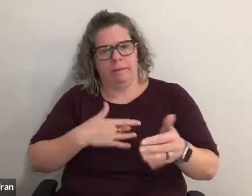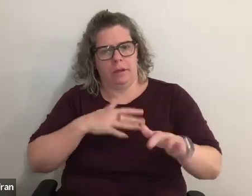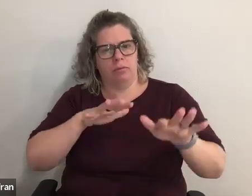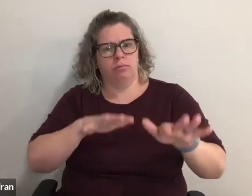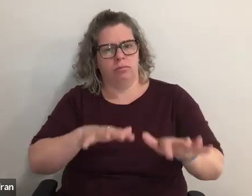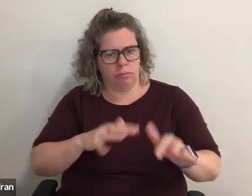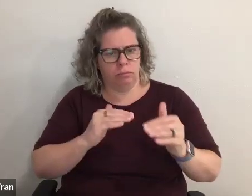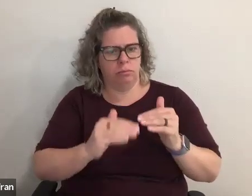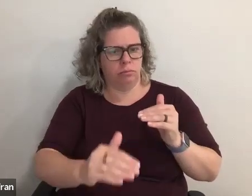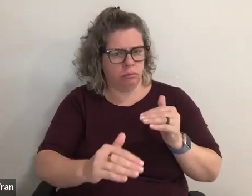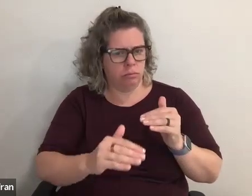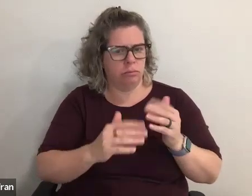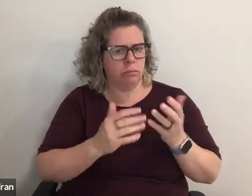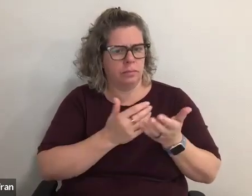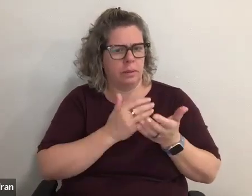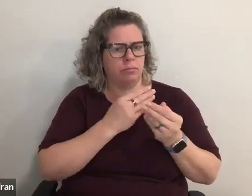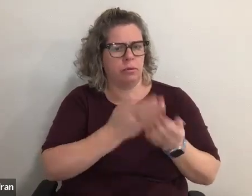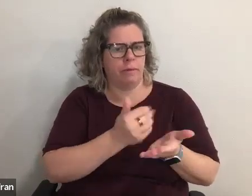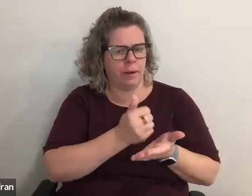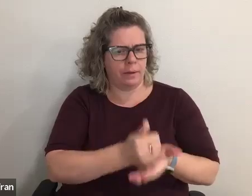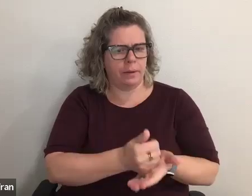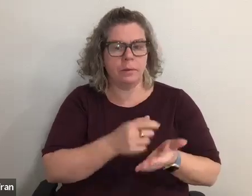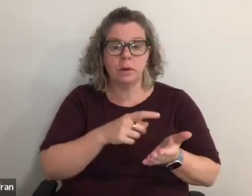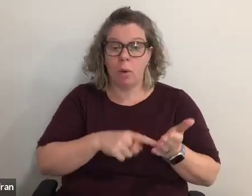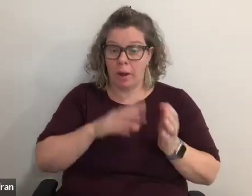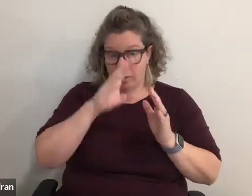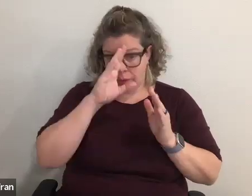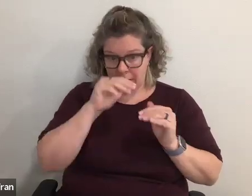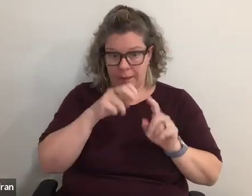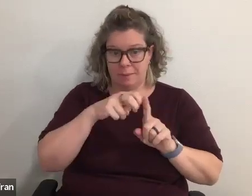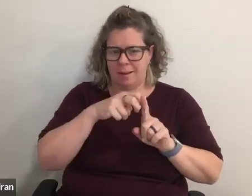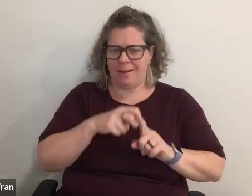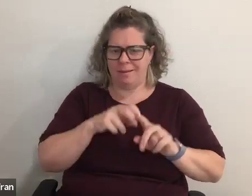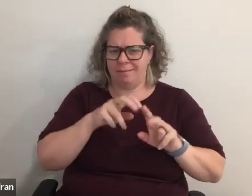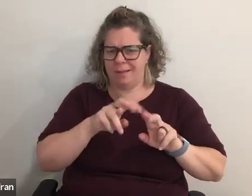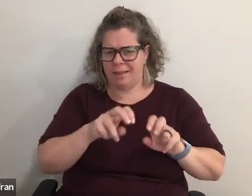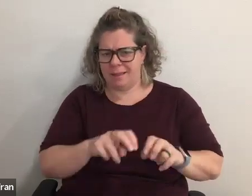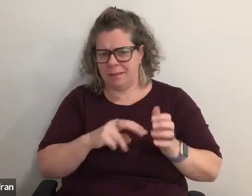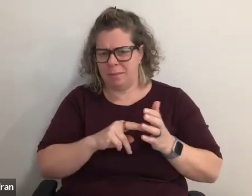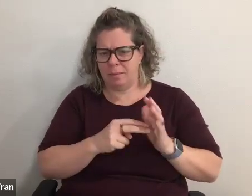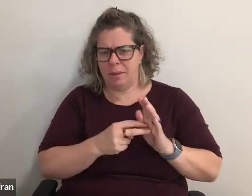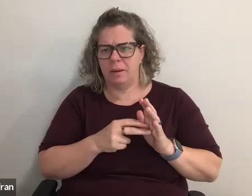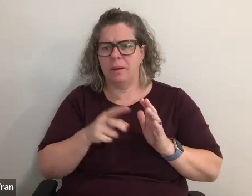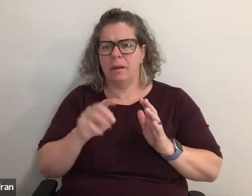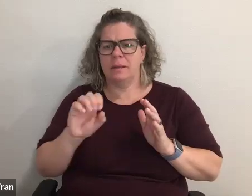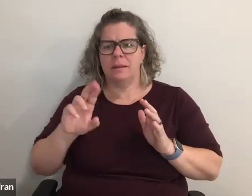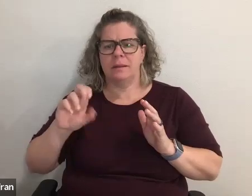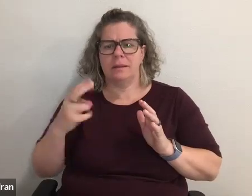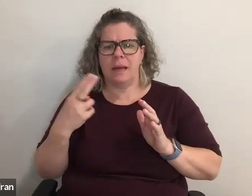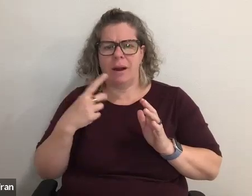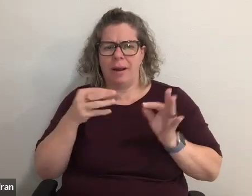an assessment can people be expecting when our teams get there? Well, as Sarah pointed out earlier, the model and the people that are coming